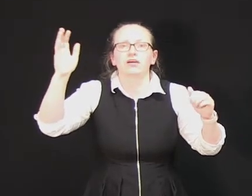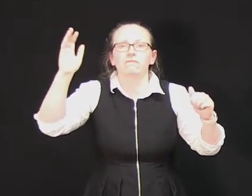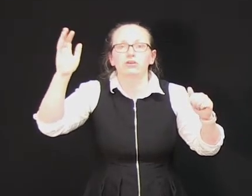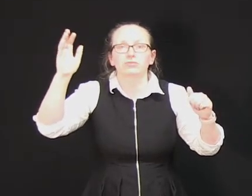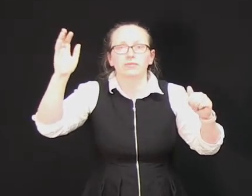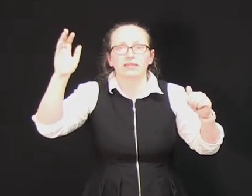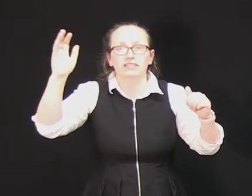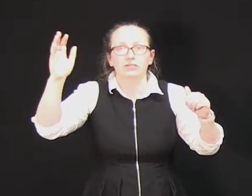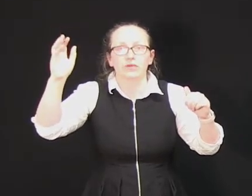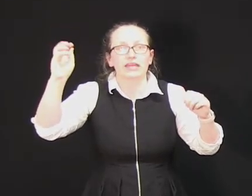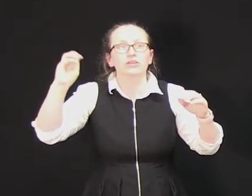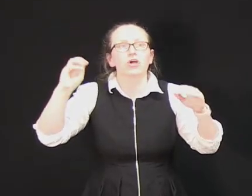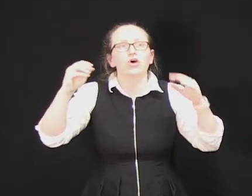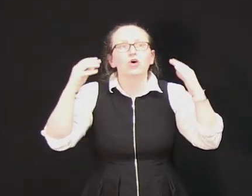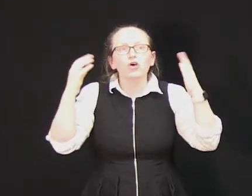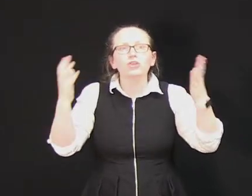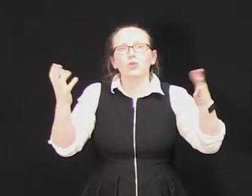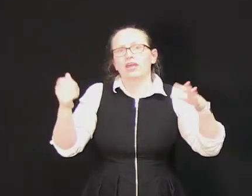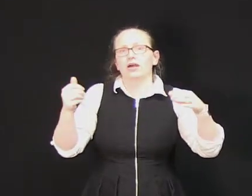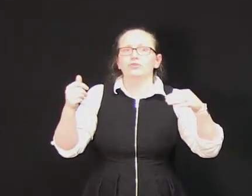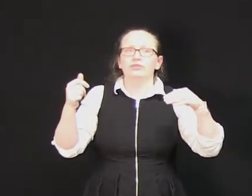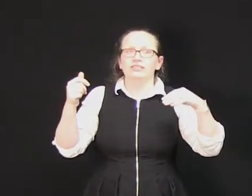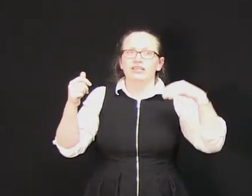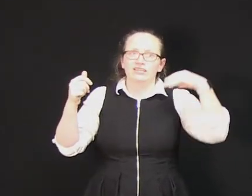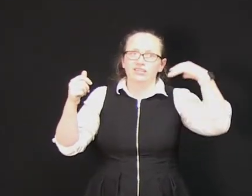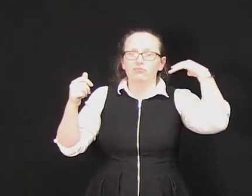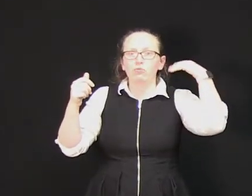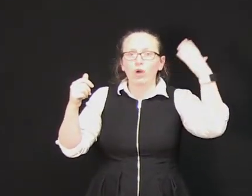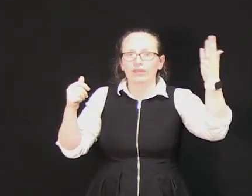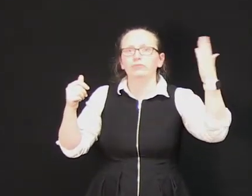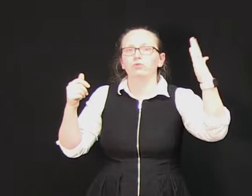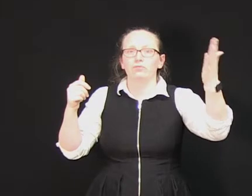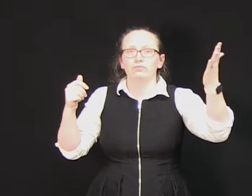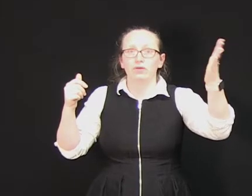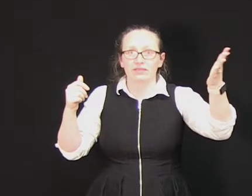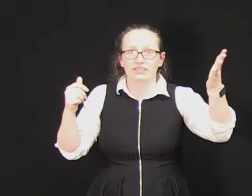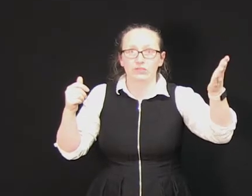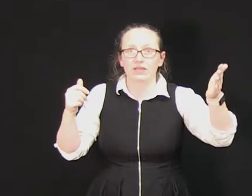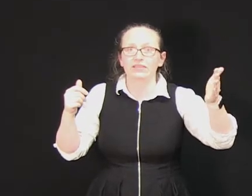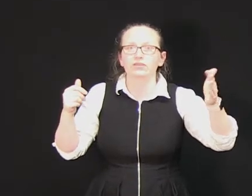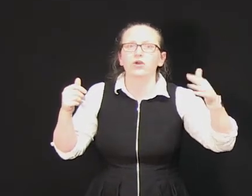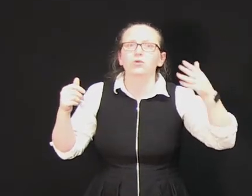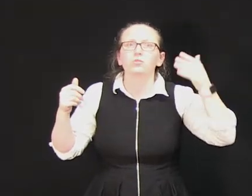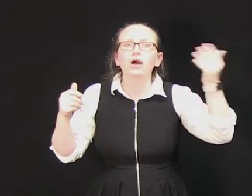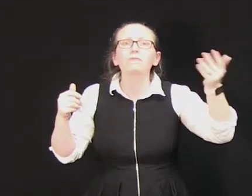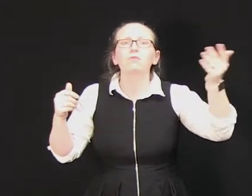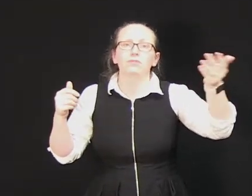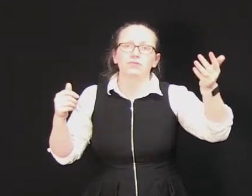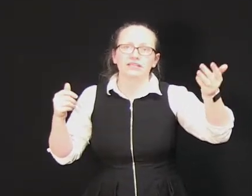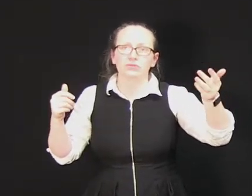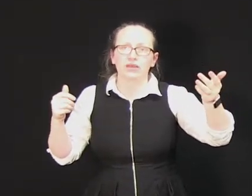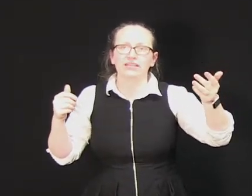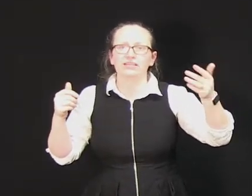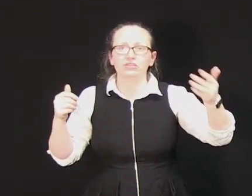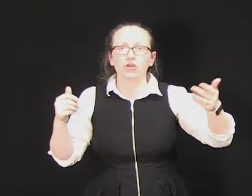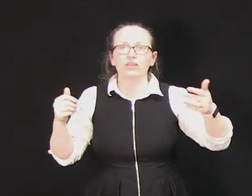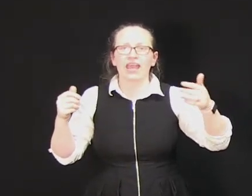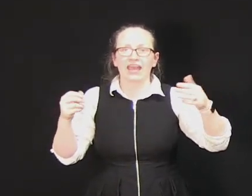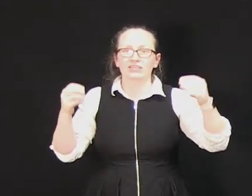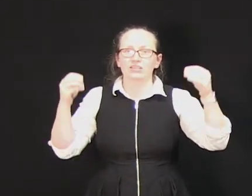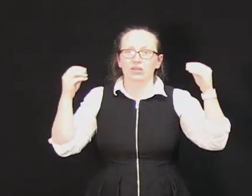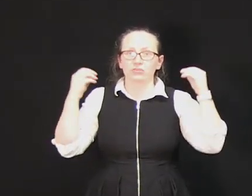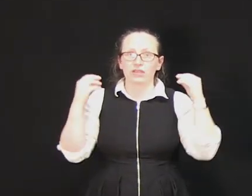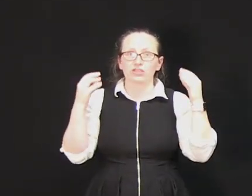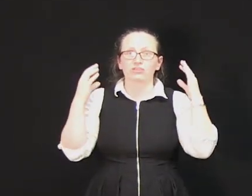minus 12 watts per meter squared, all the way up to an intensity of 1 watt per meter squared. 1 watt per meter squared is